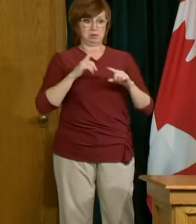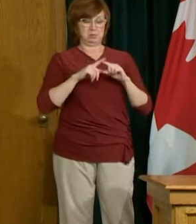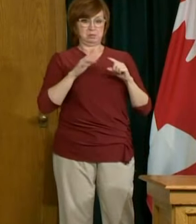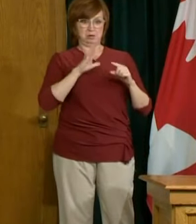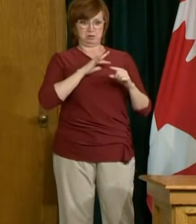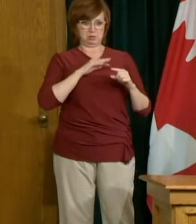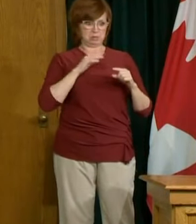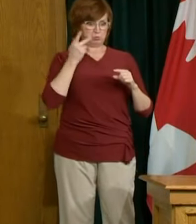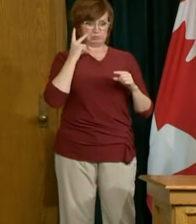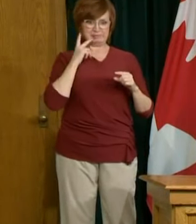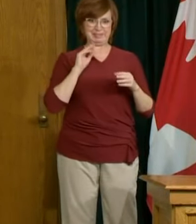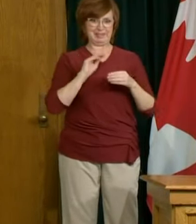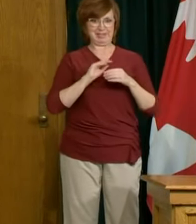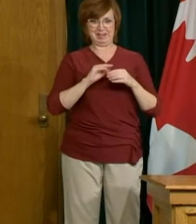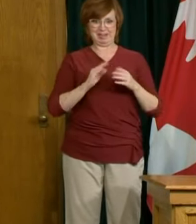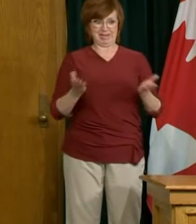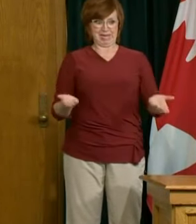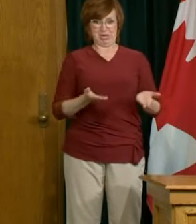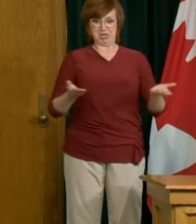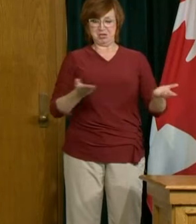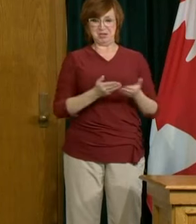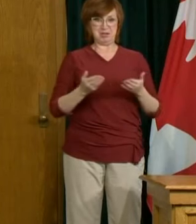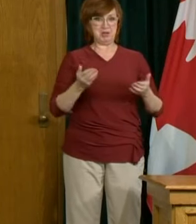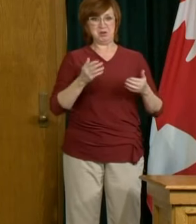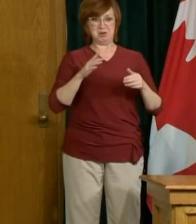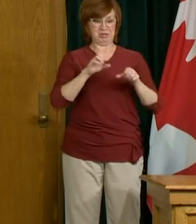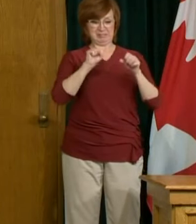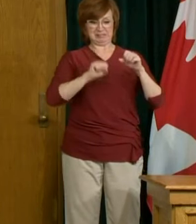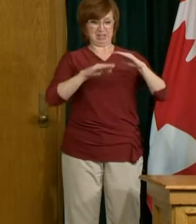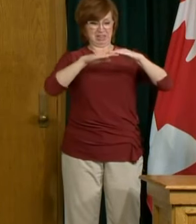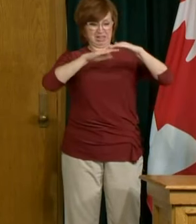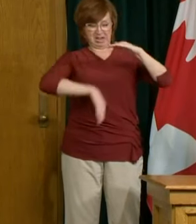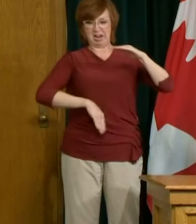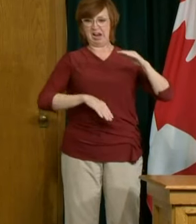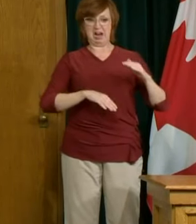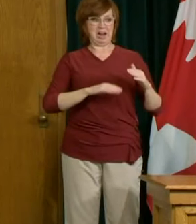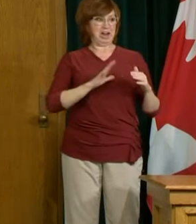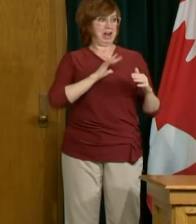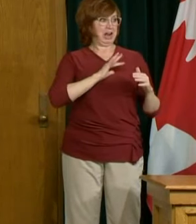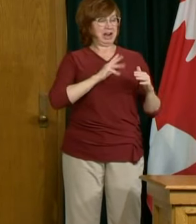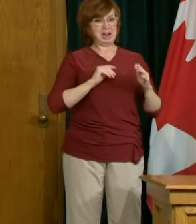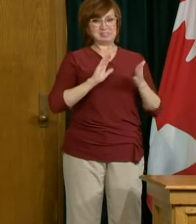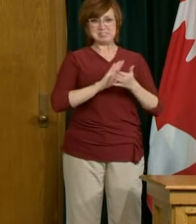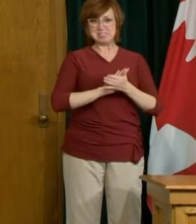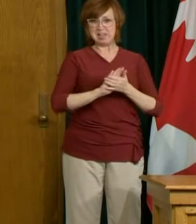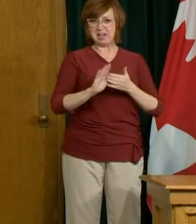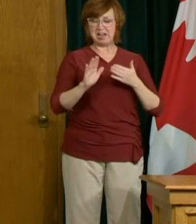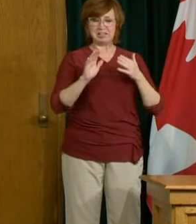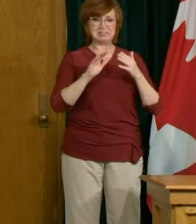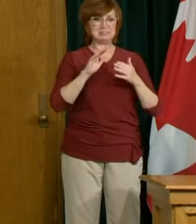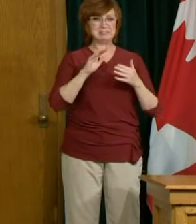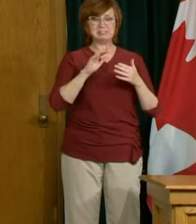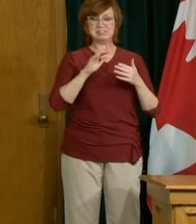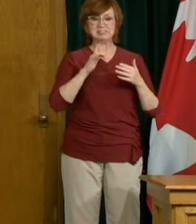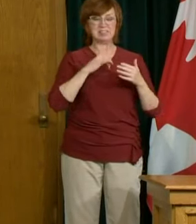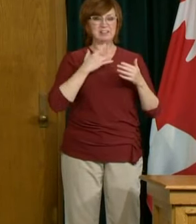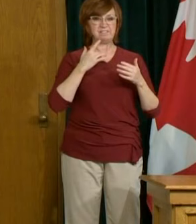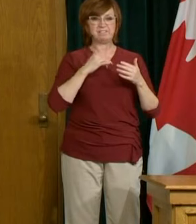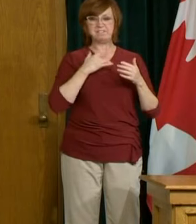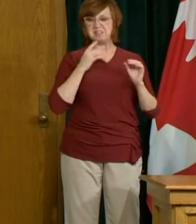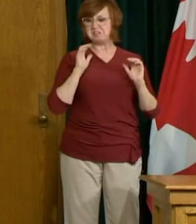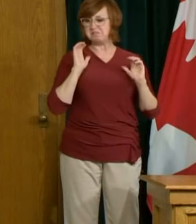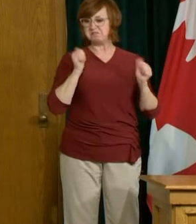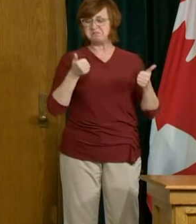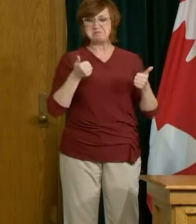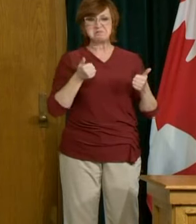want people to actually still, even though it's spring and looking very much like summer, If you develop a dry cough, think